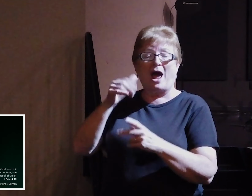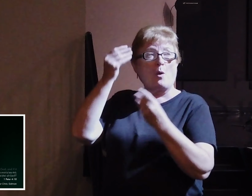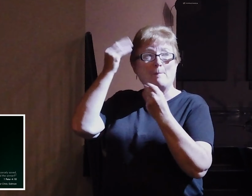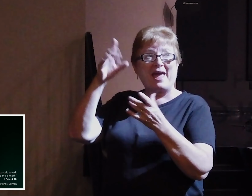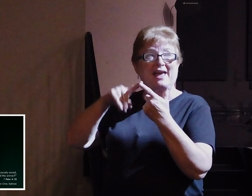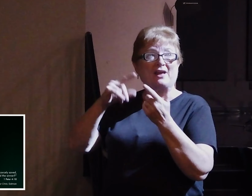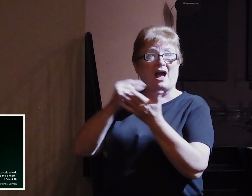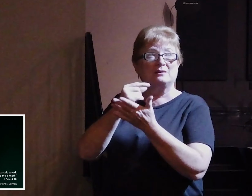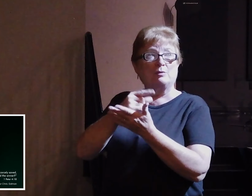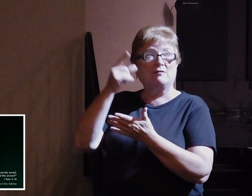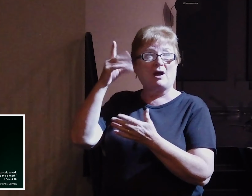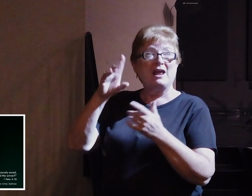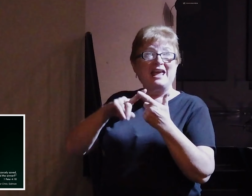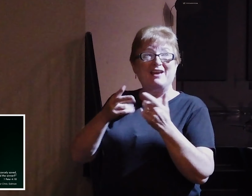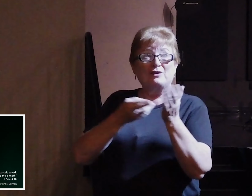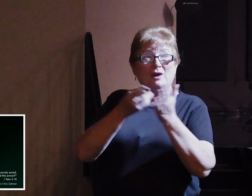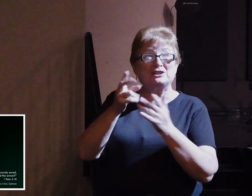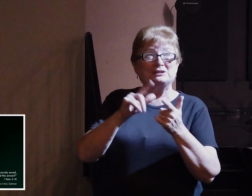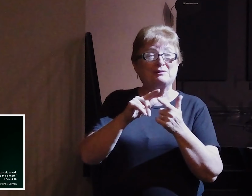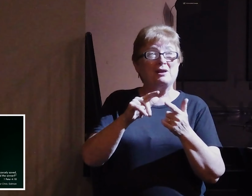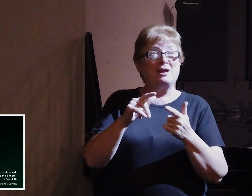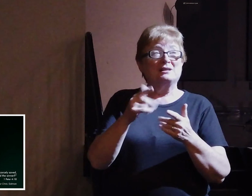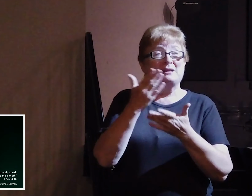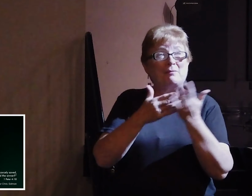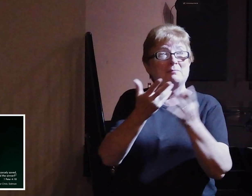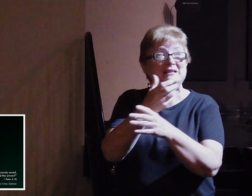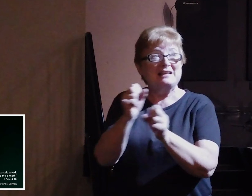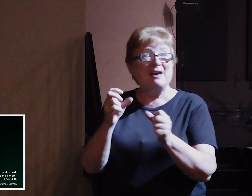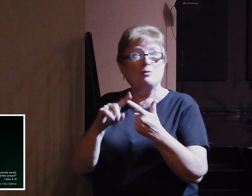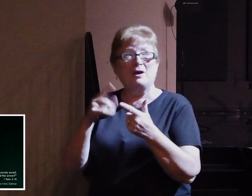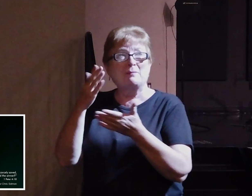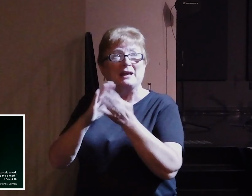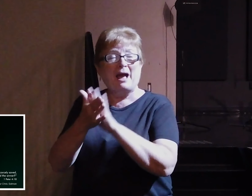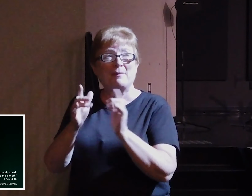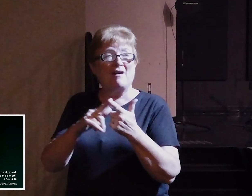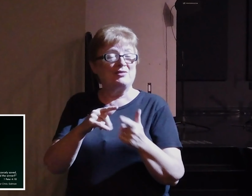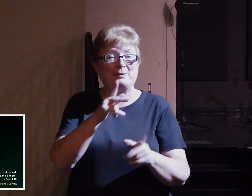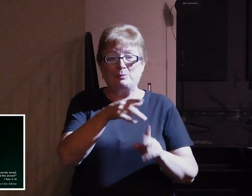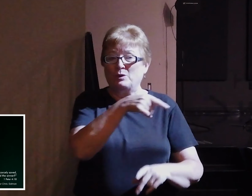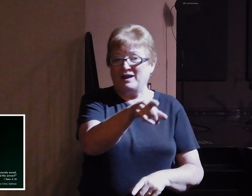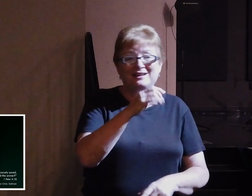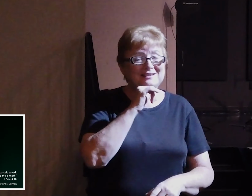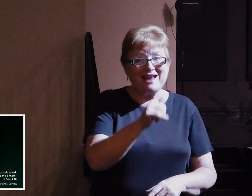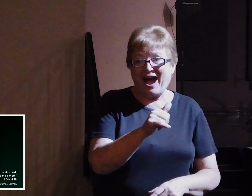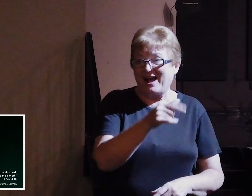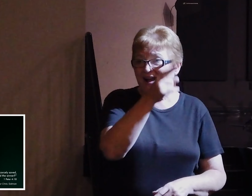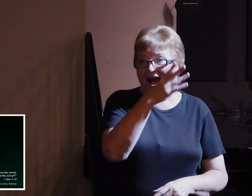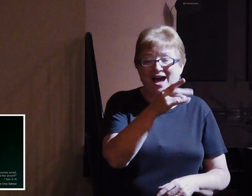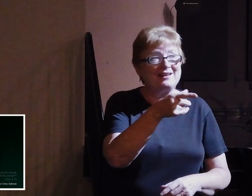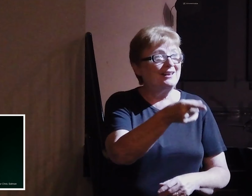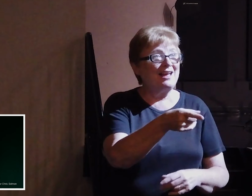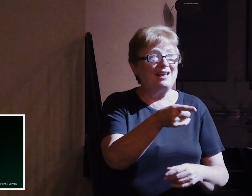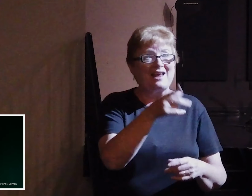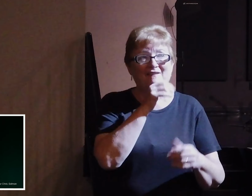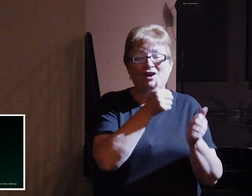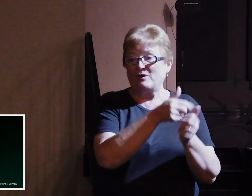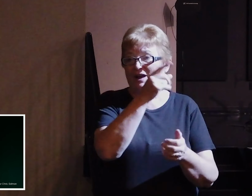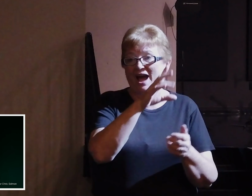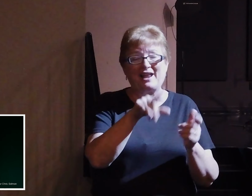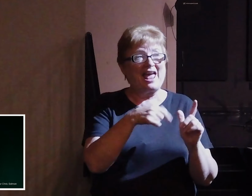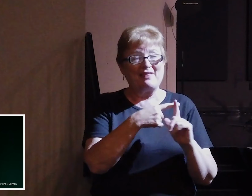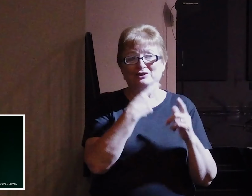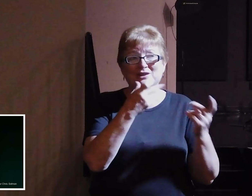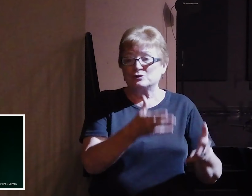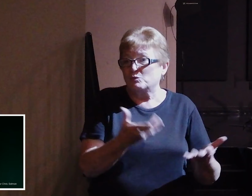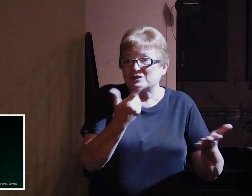the righteous is scarcely saved, what will become of the ungodly and the sinner? He's reminding them of the ultimate end of the ungodly and the